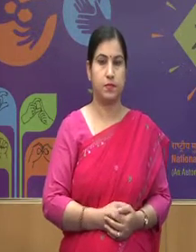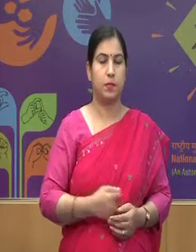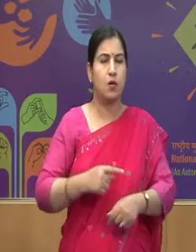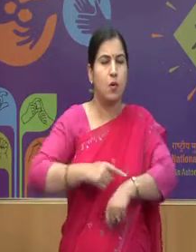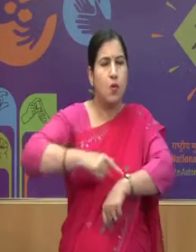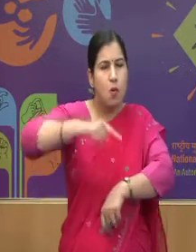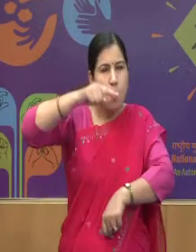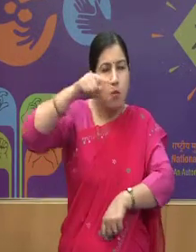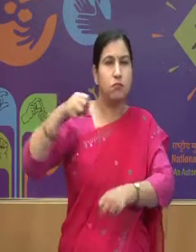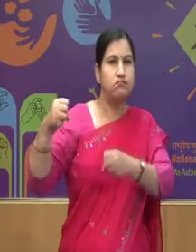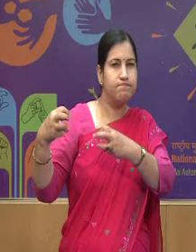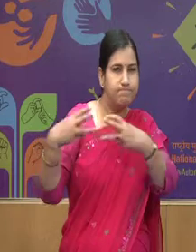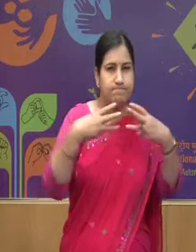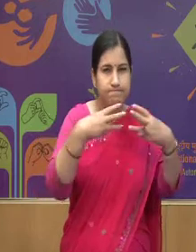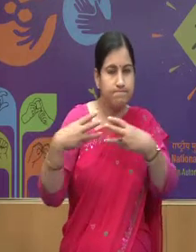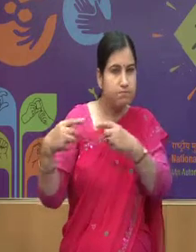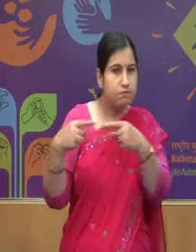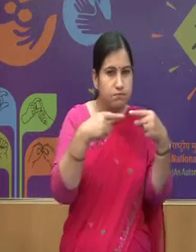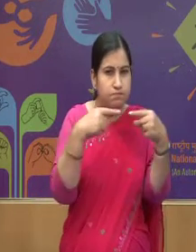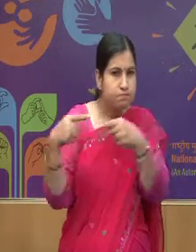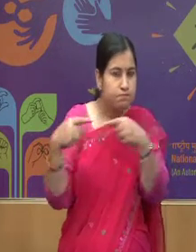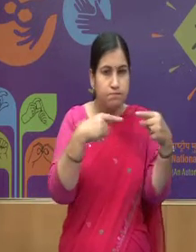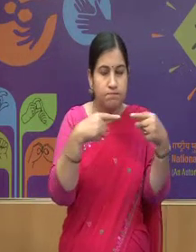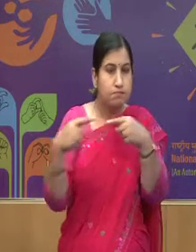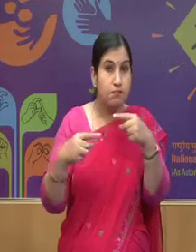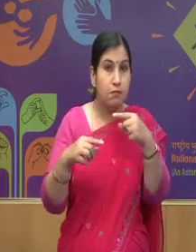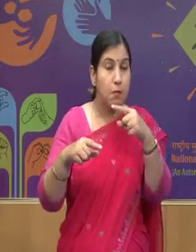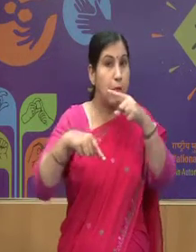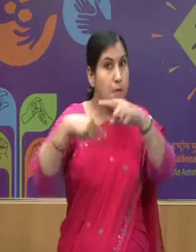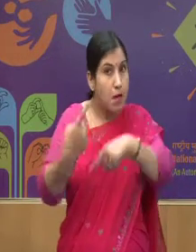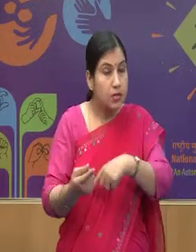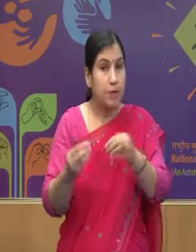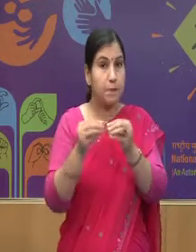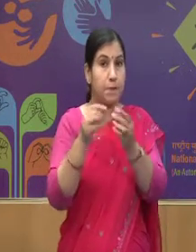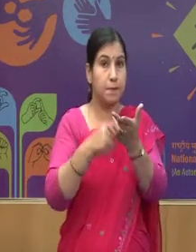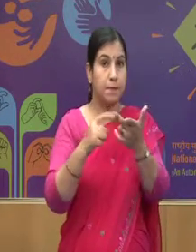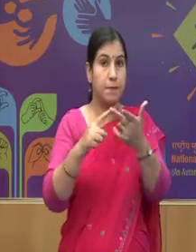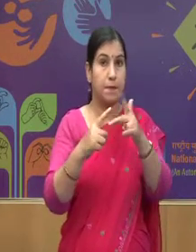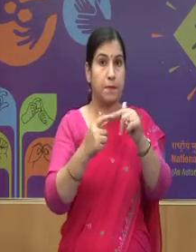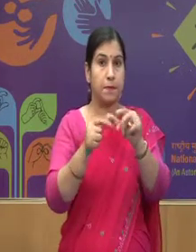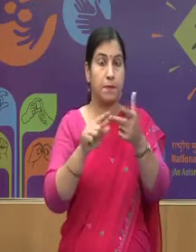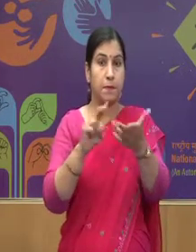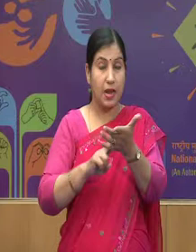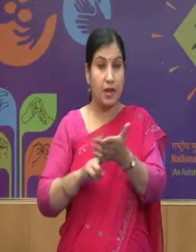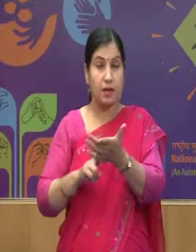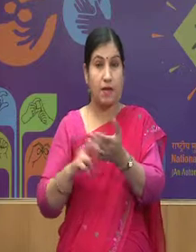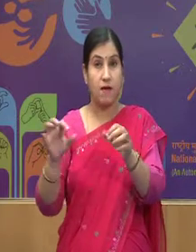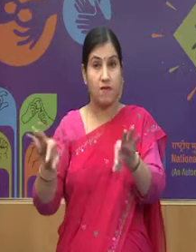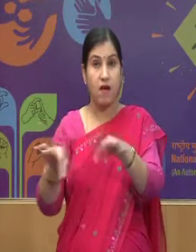After a long struggle with France, it was Britain that was able to colonize India.